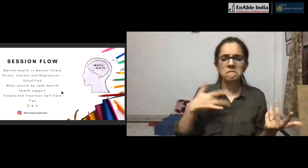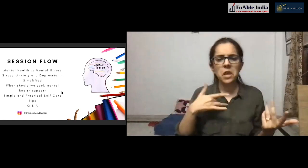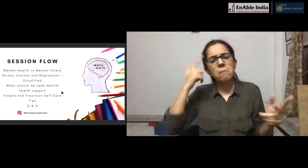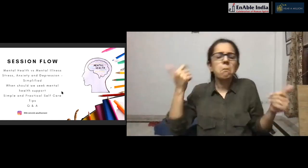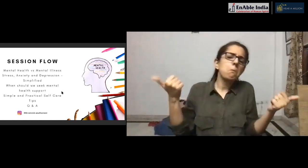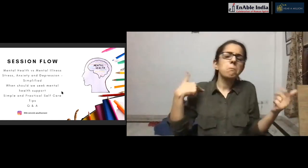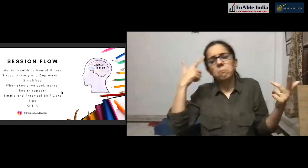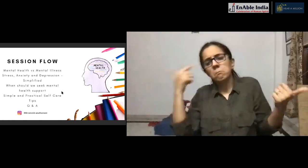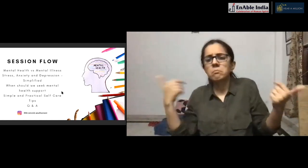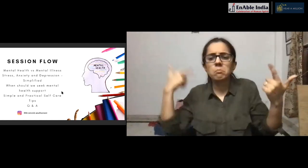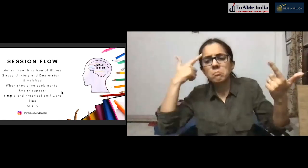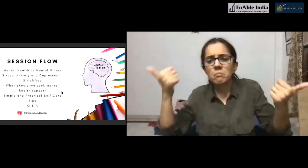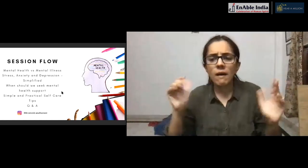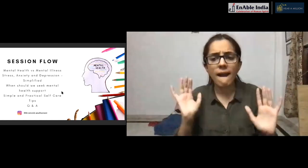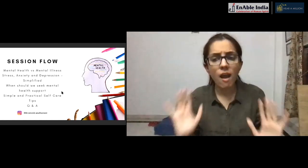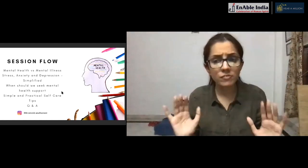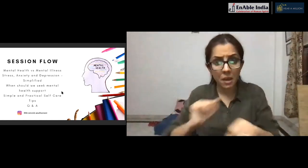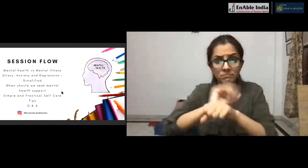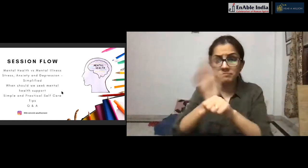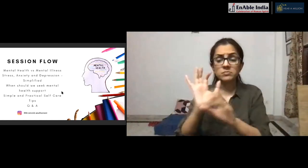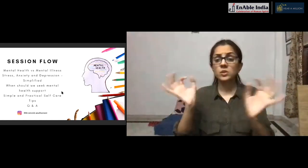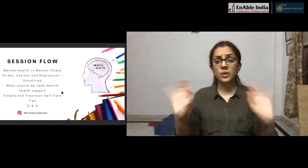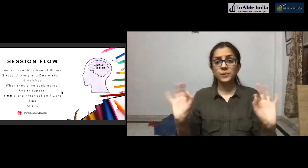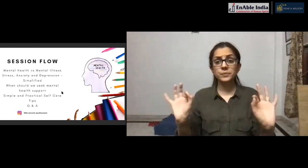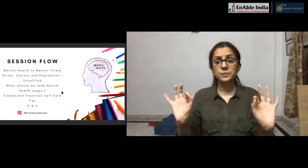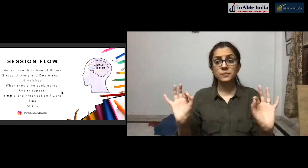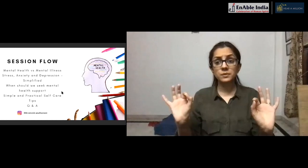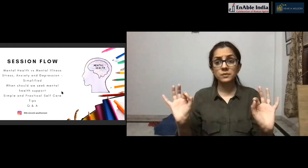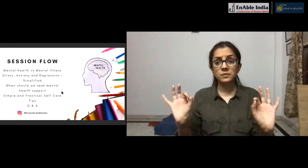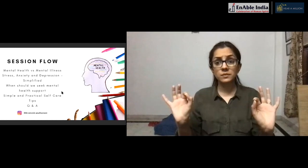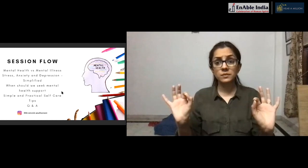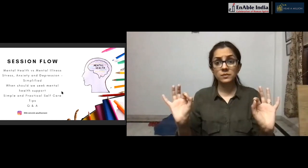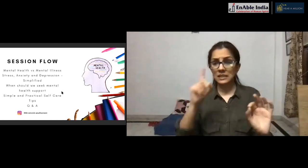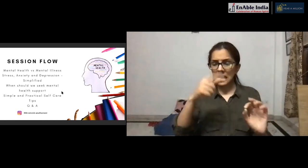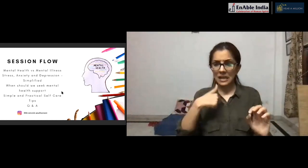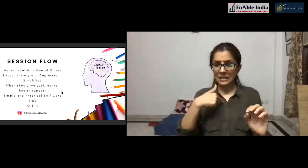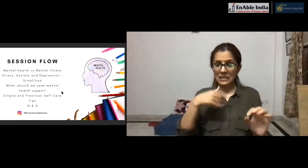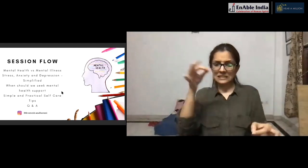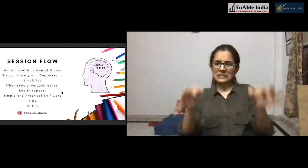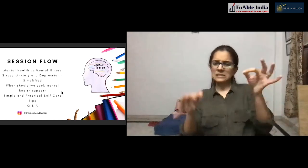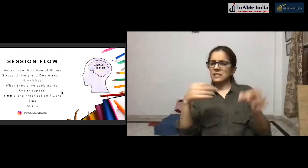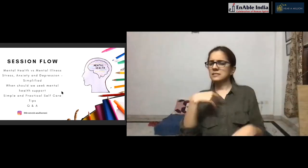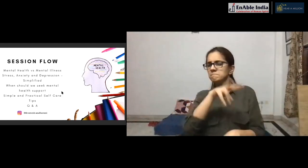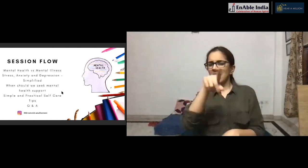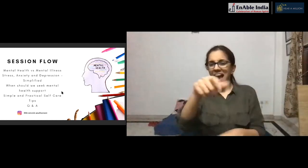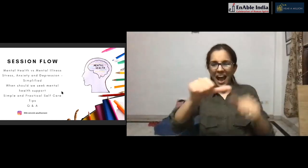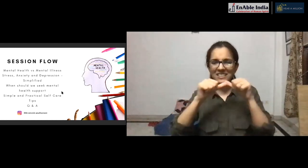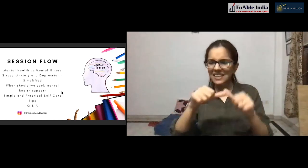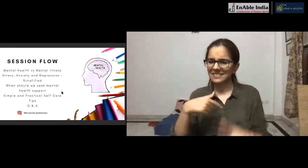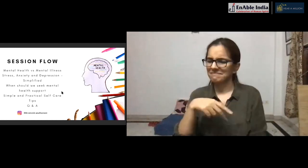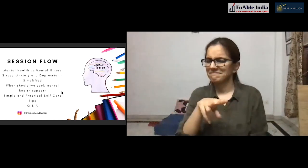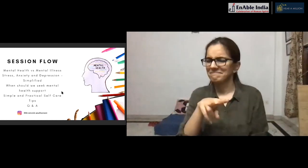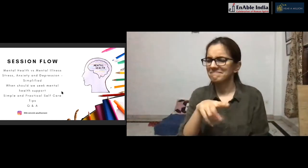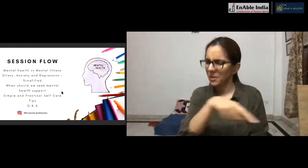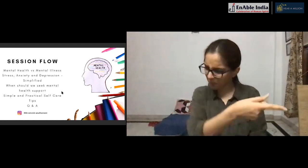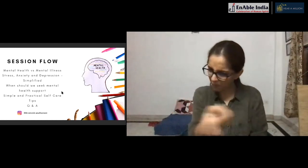mental health issue due to the pandemic. I'm sorry for being judgy, but I think not